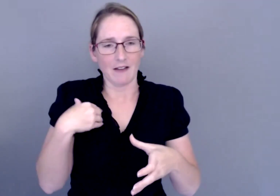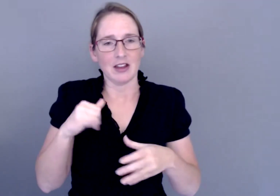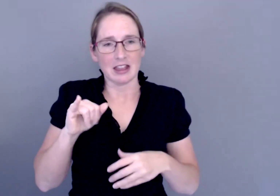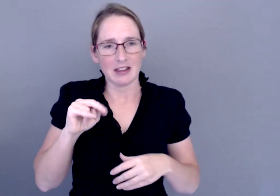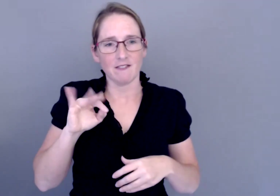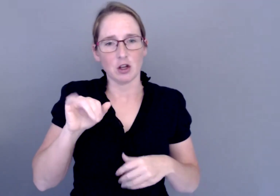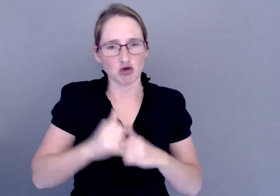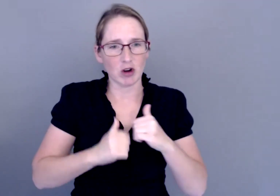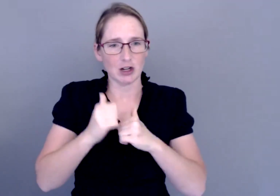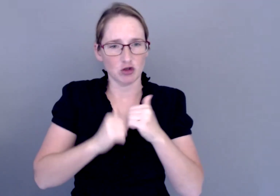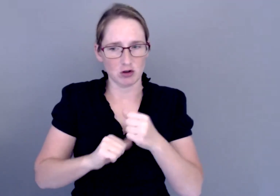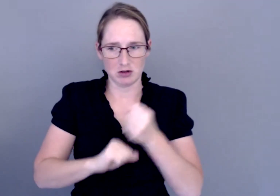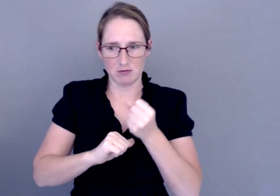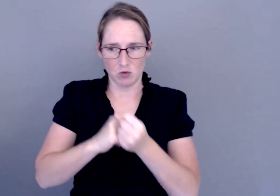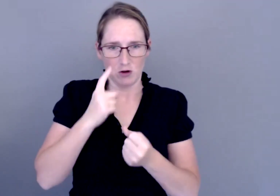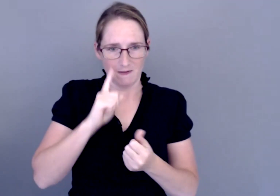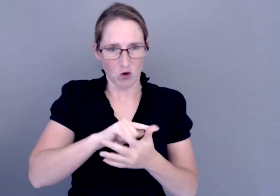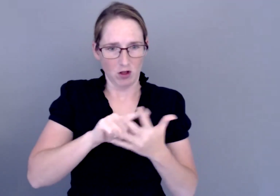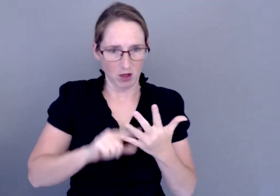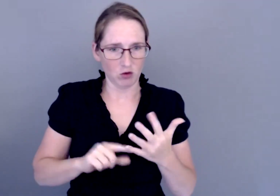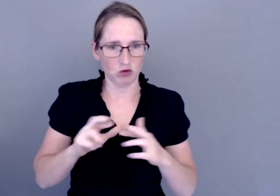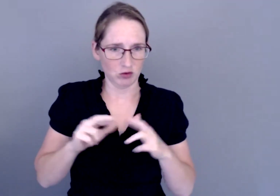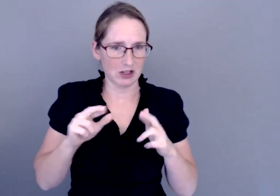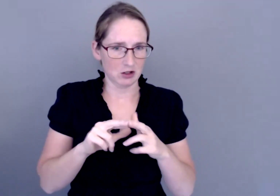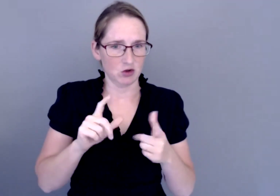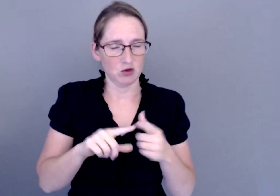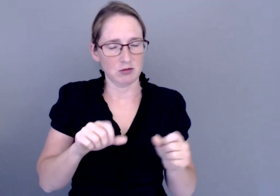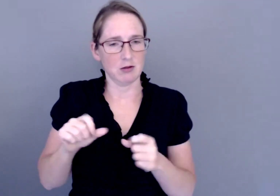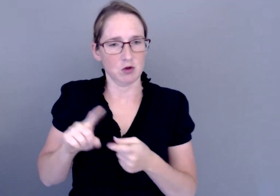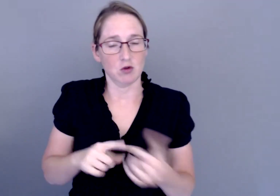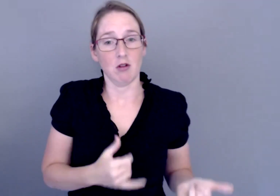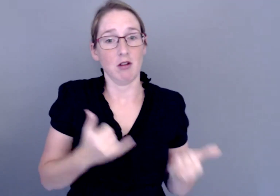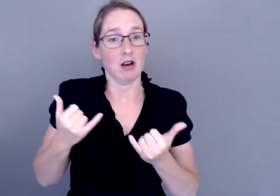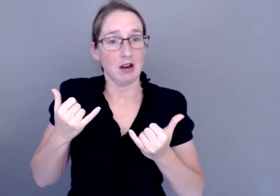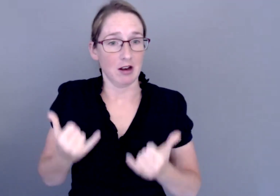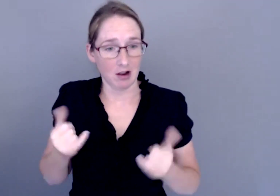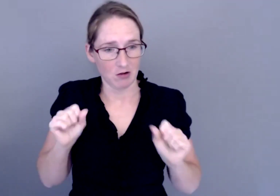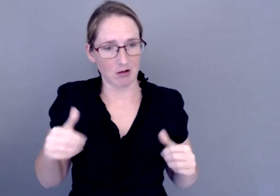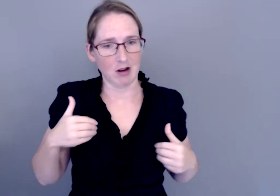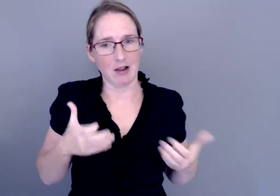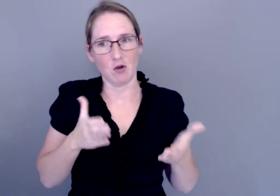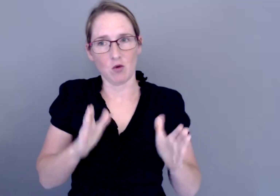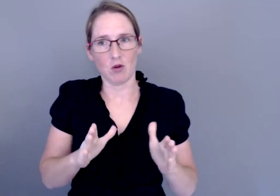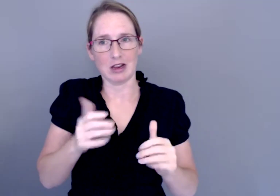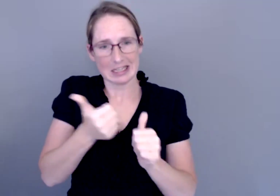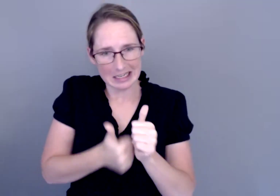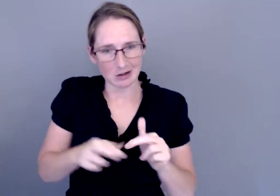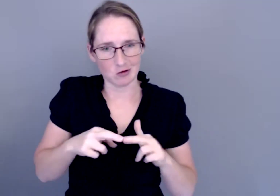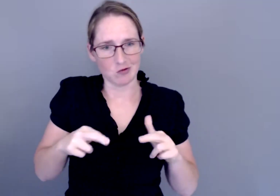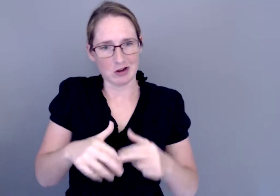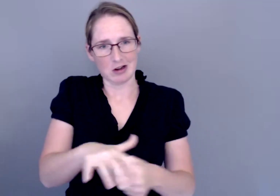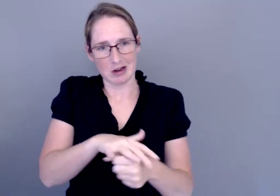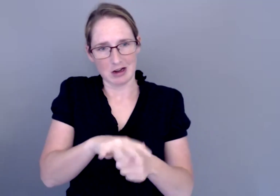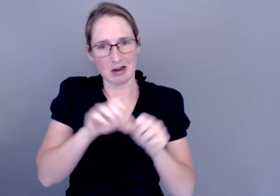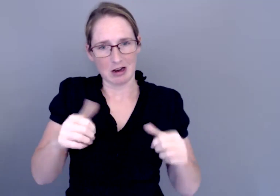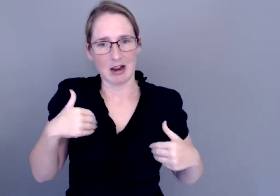resource support for those regions to be able to now have ways where each regional area can have